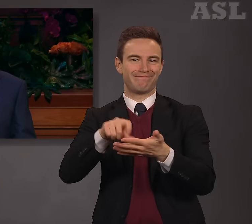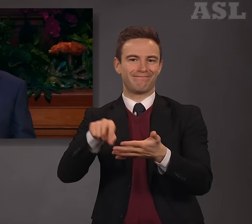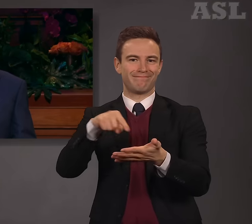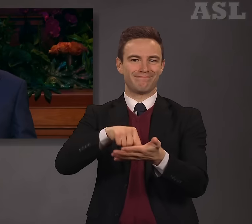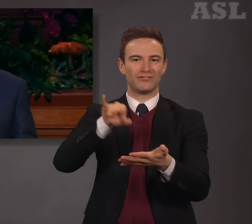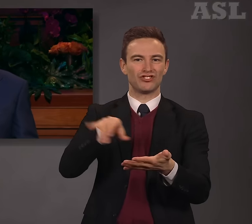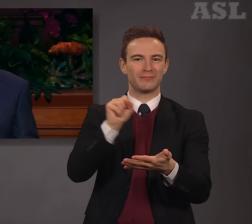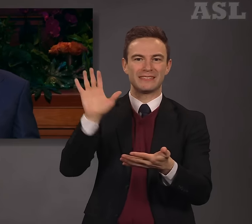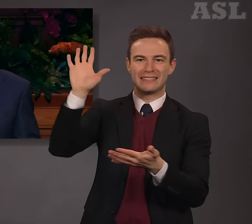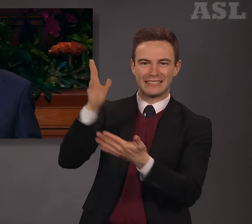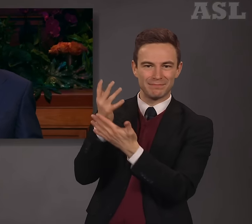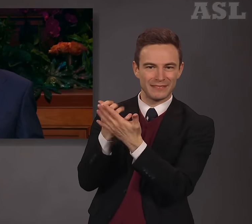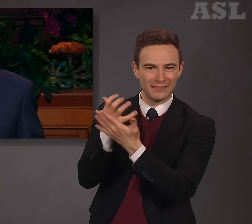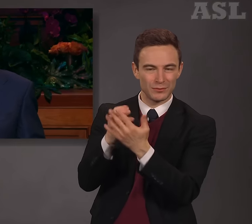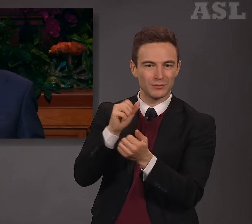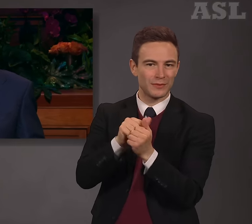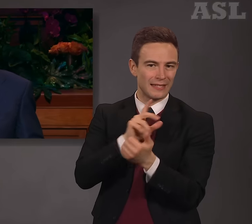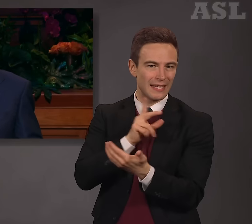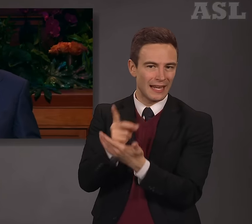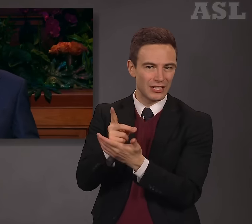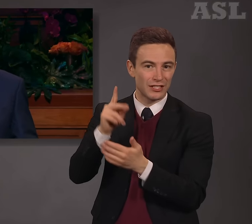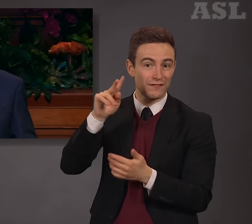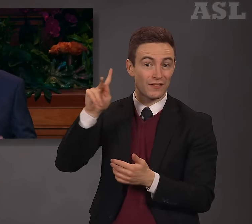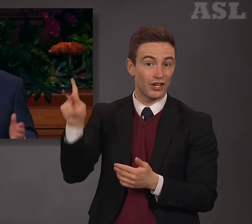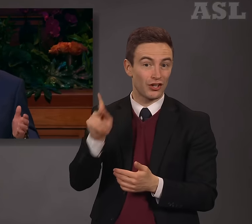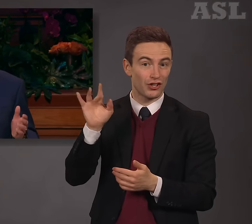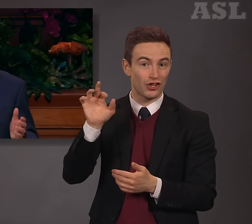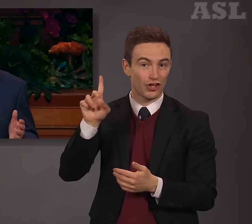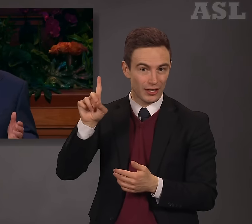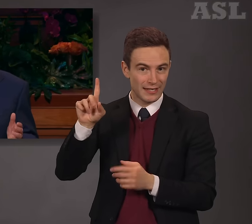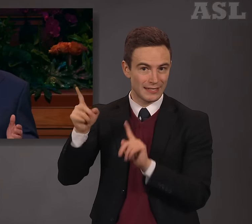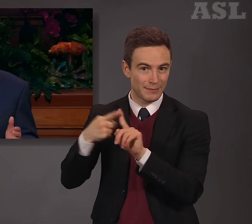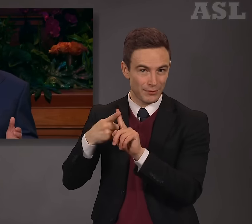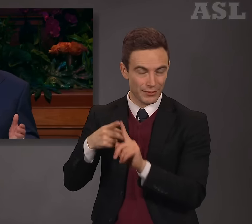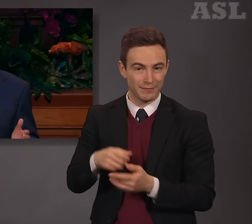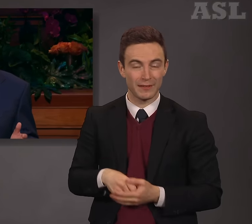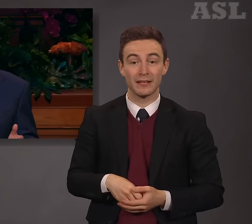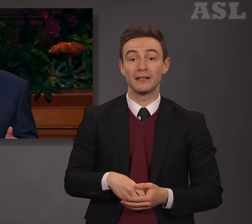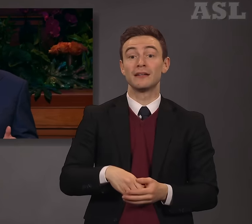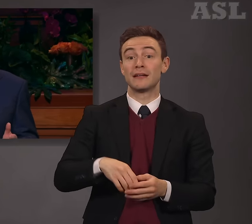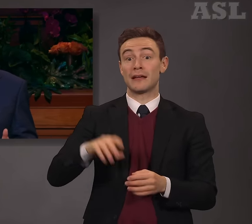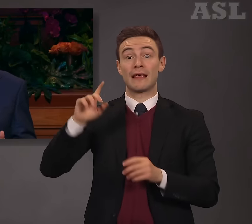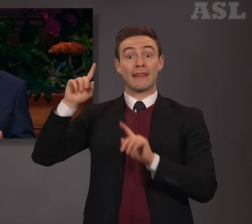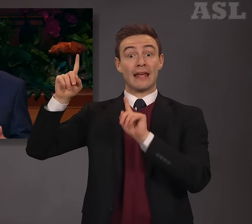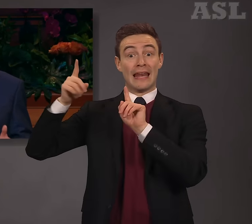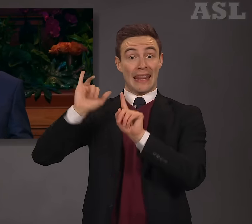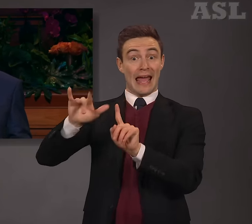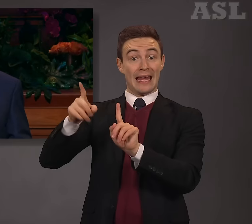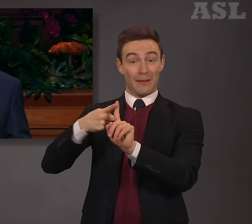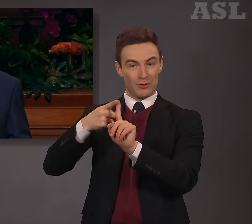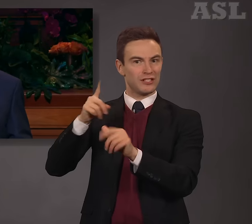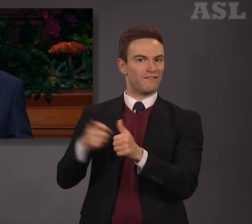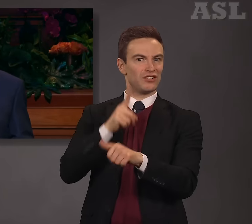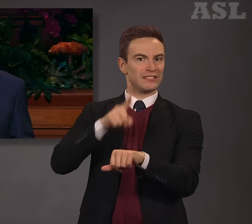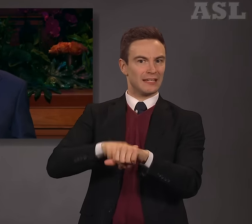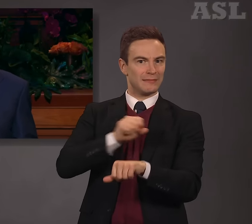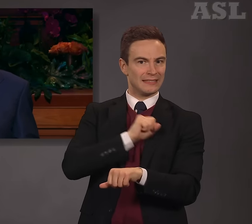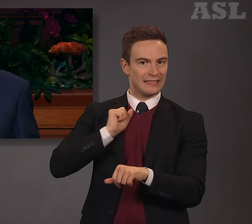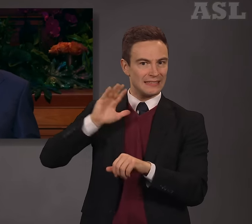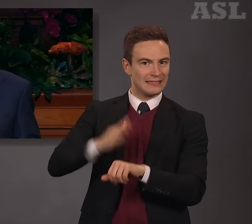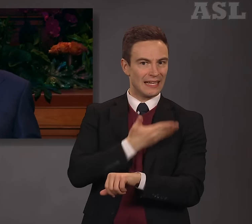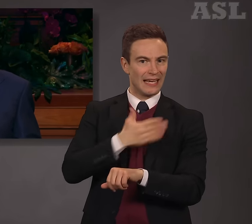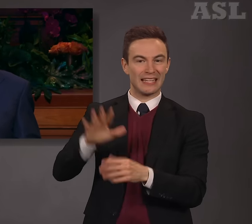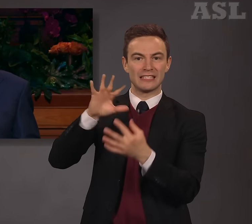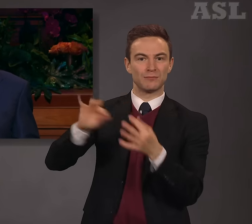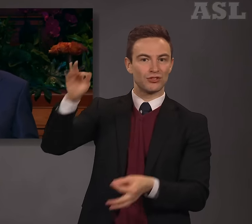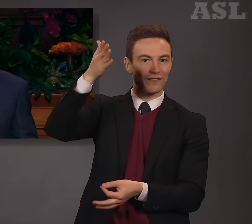Smith in the dedication of the Kirtland Temple. It was in this temple where the saints sang, "We'll sing and we'll shout with the armies